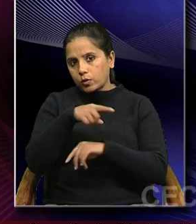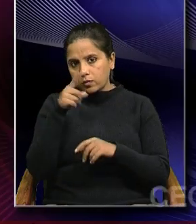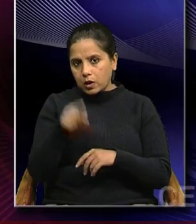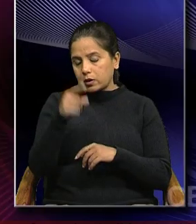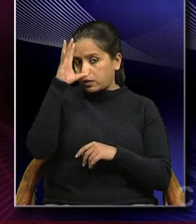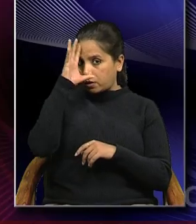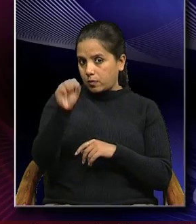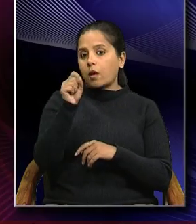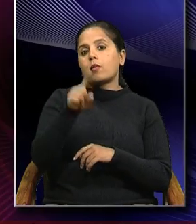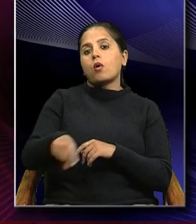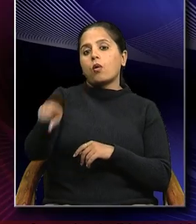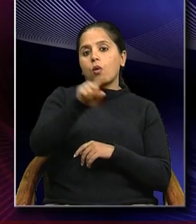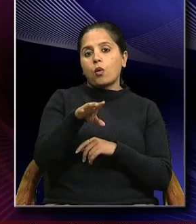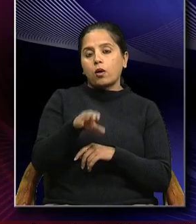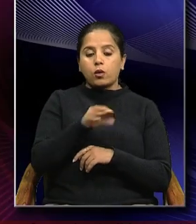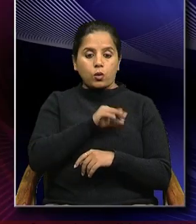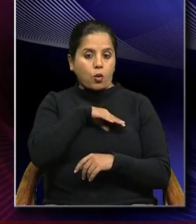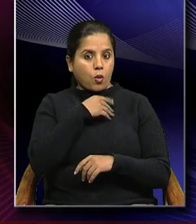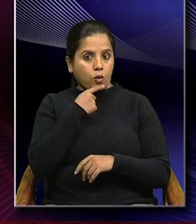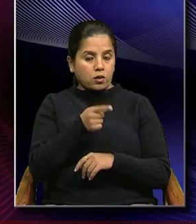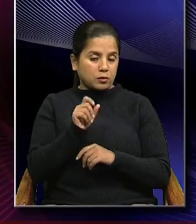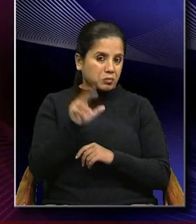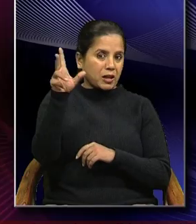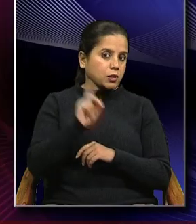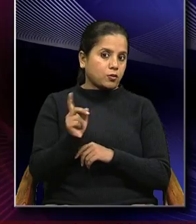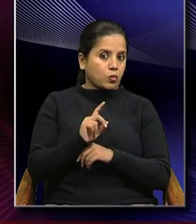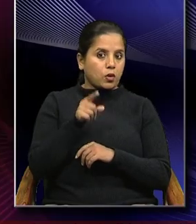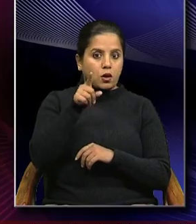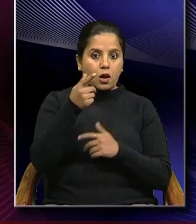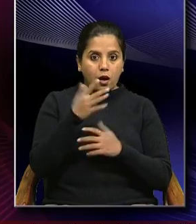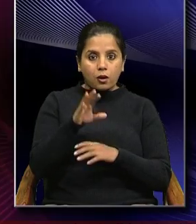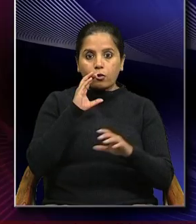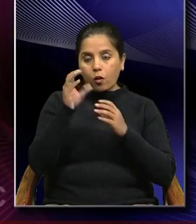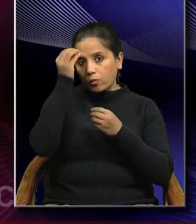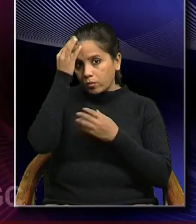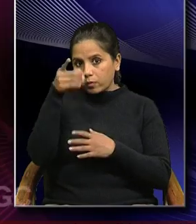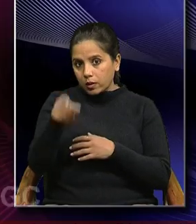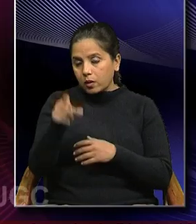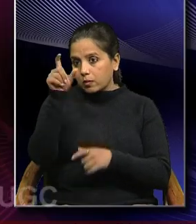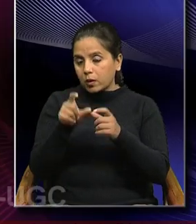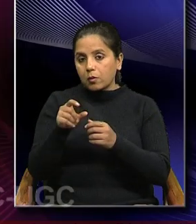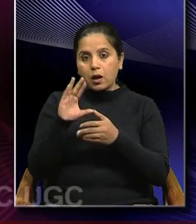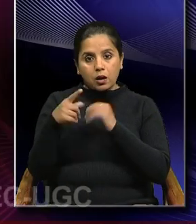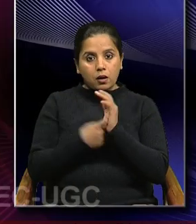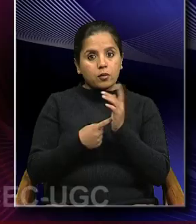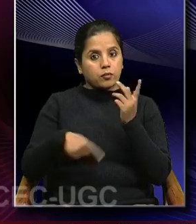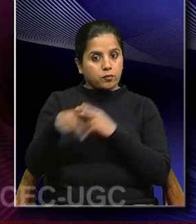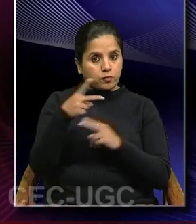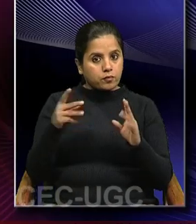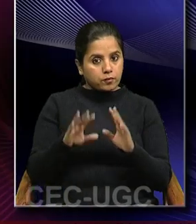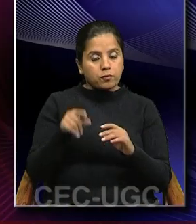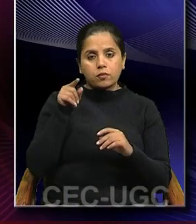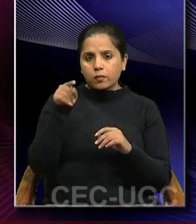thing in mind, that the cost should not be very high when you are going to communicate to your customers. Even